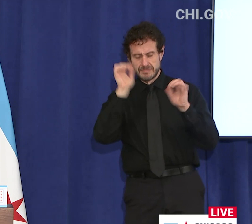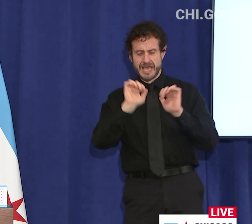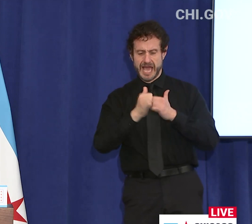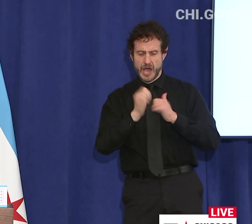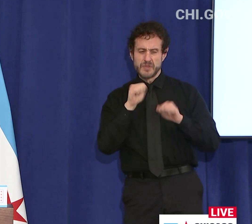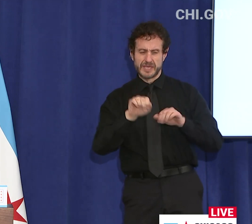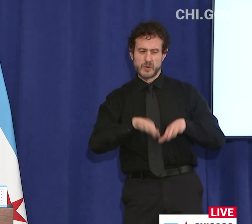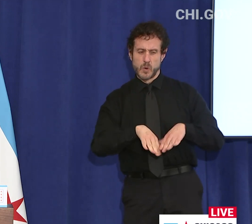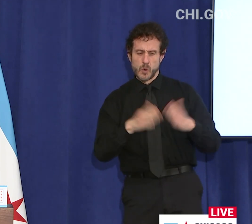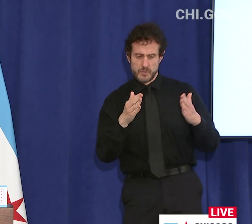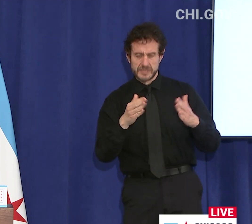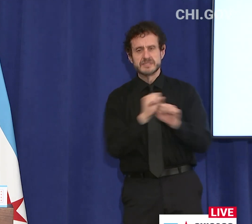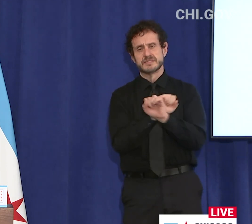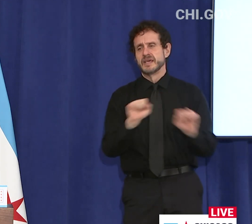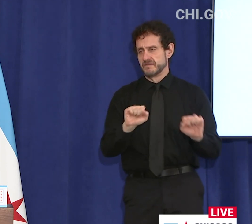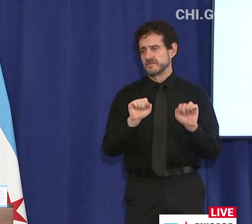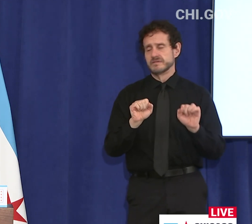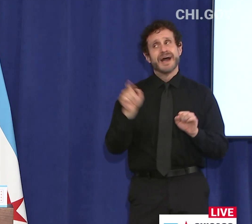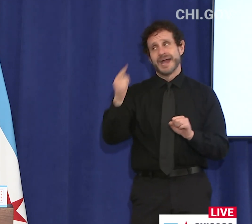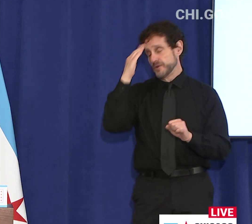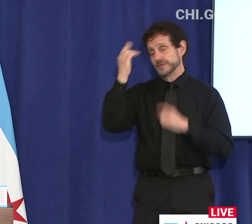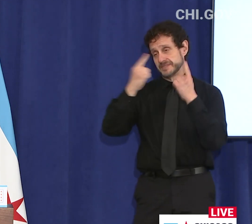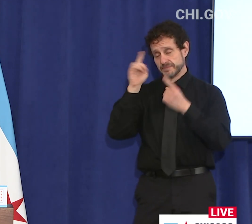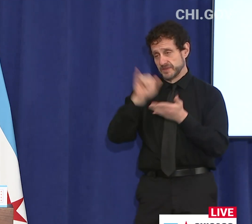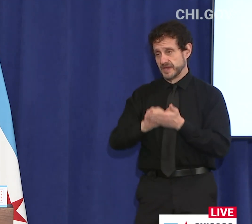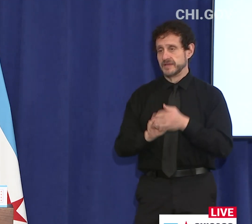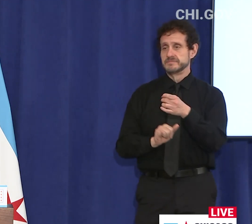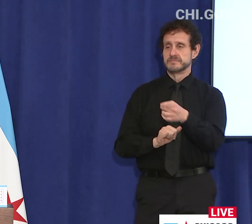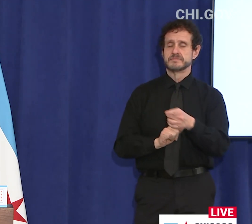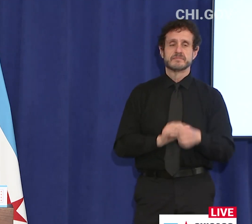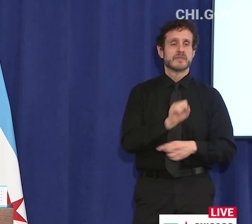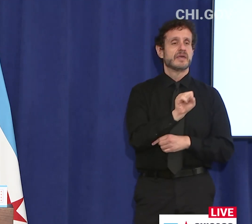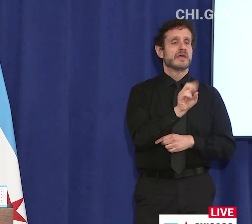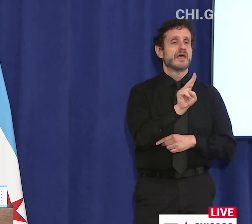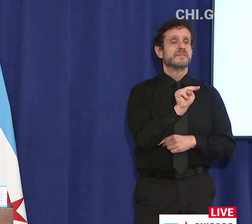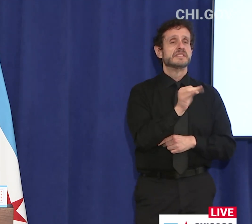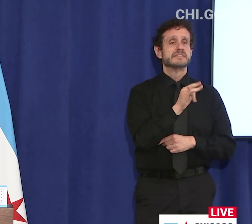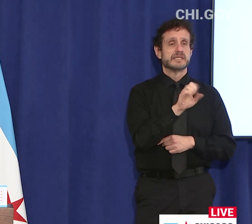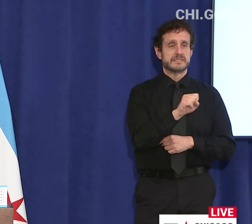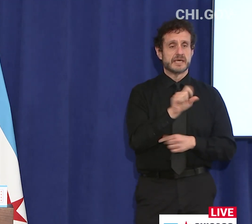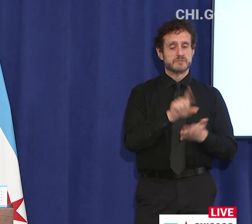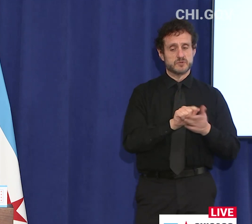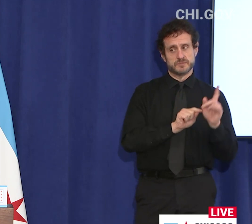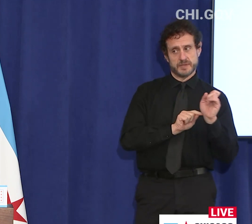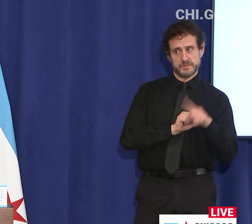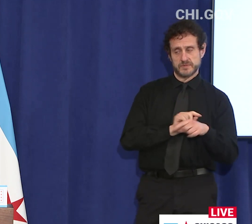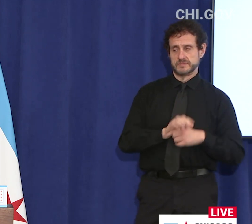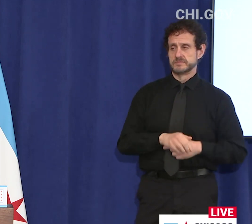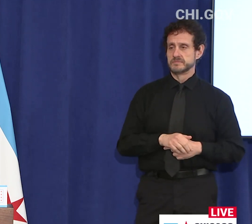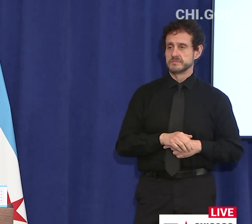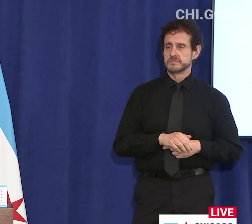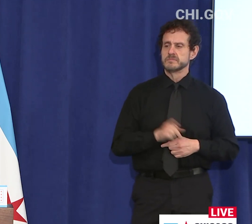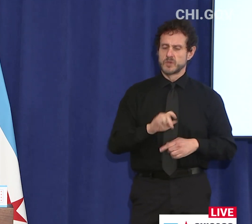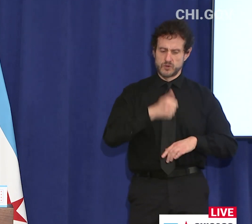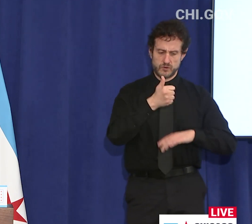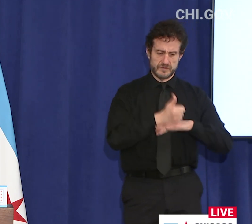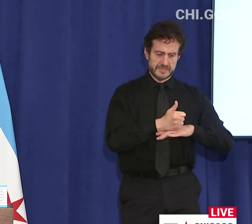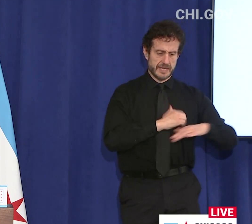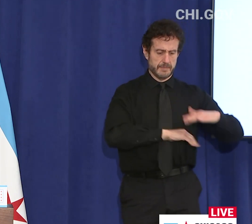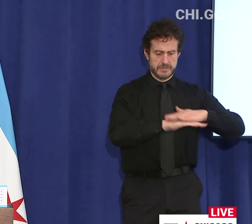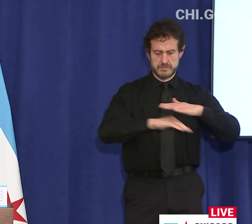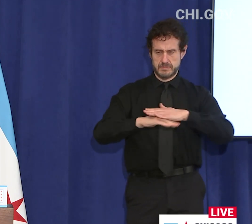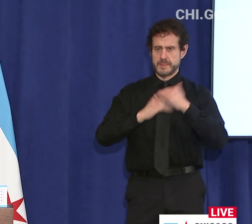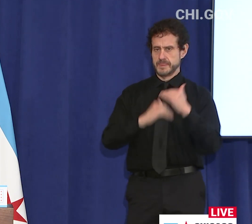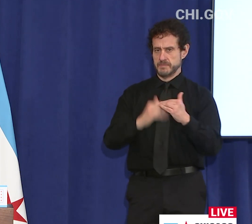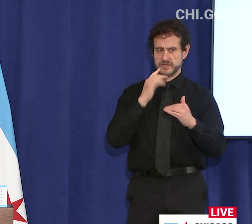that and how to do it safely. Fran Spielman from the Sun-Times is asking about the capacity limits you have established for